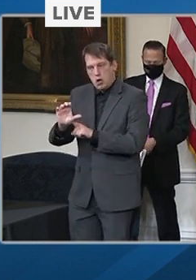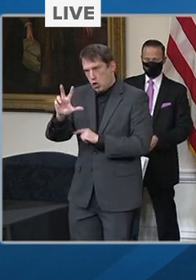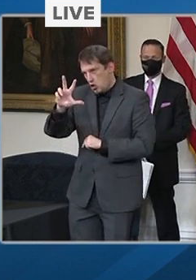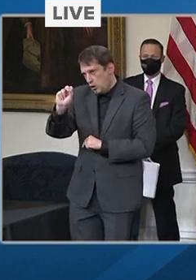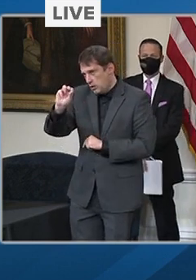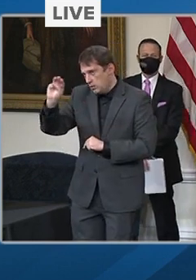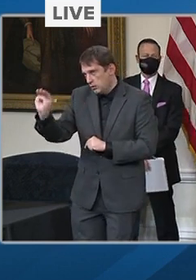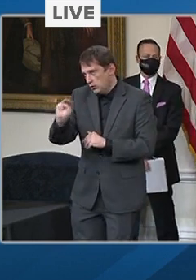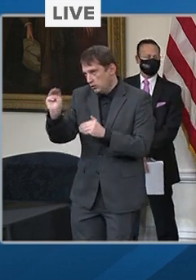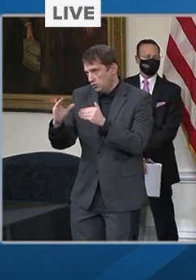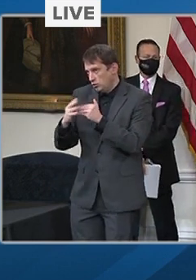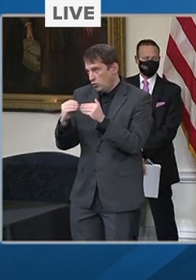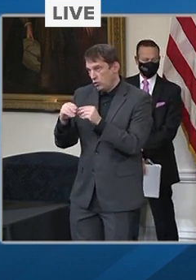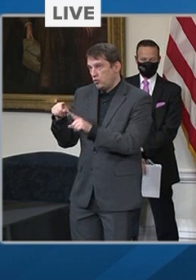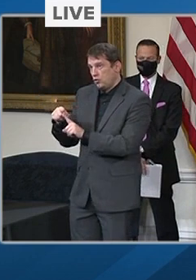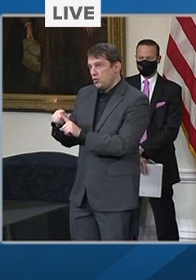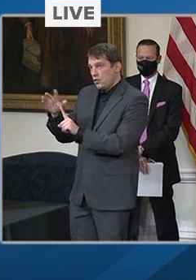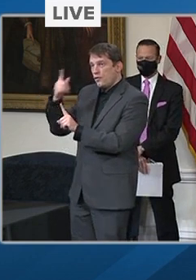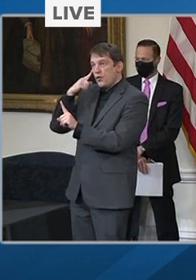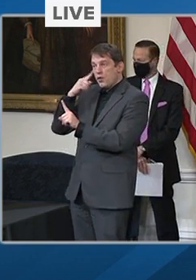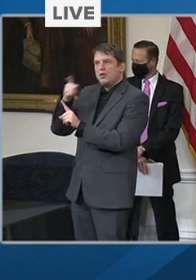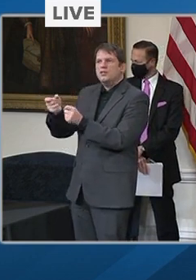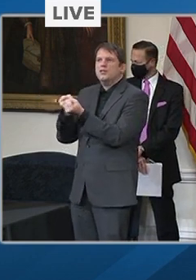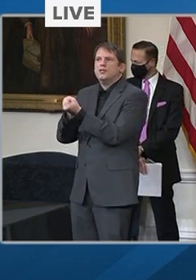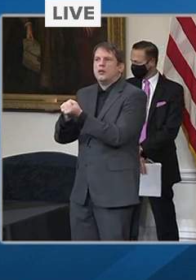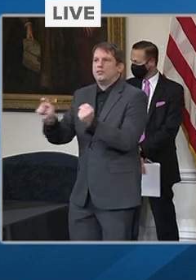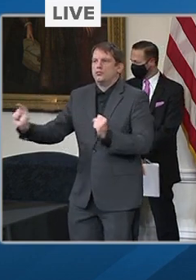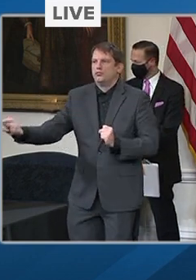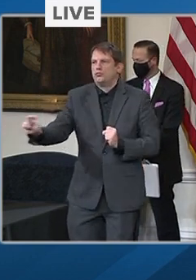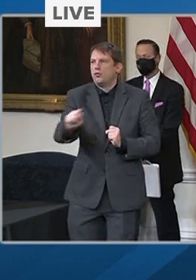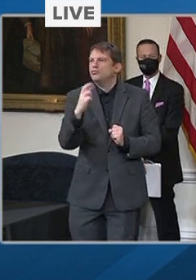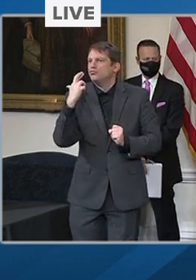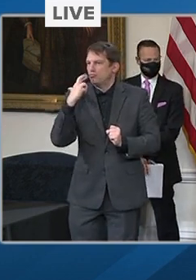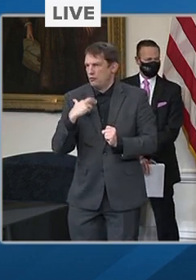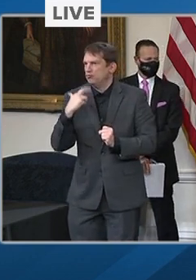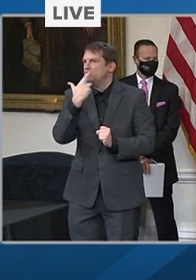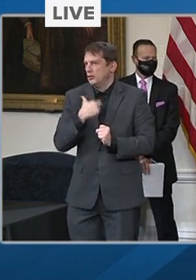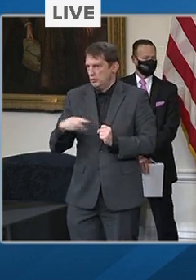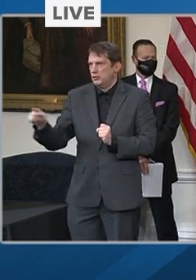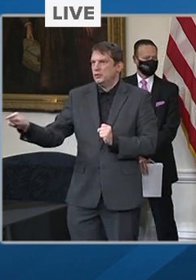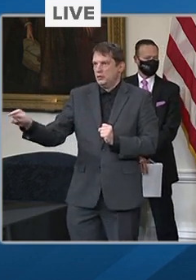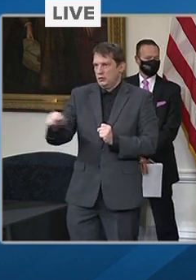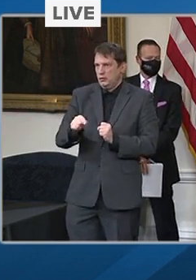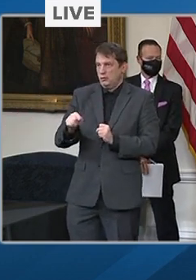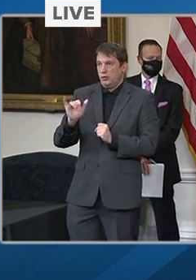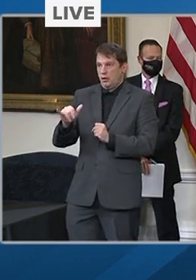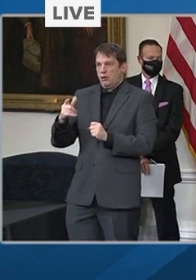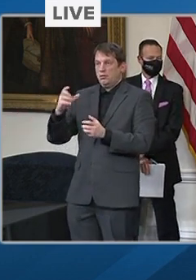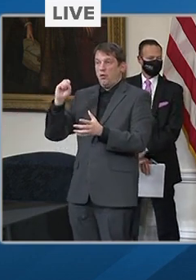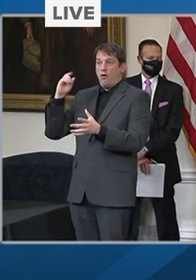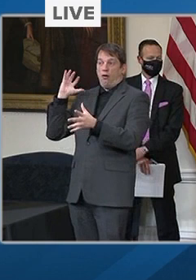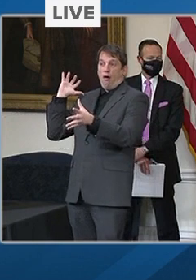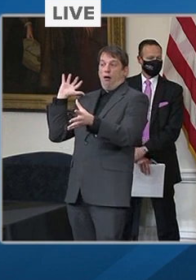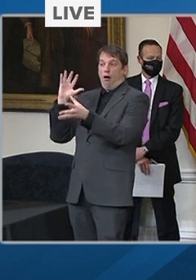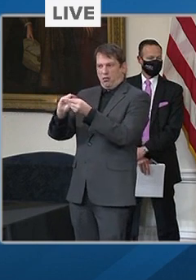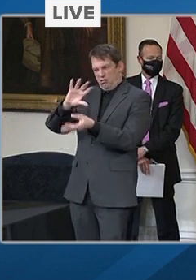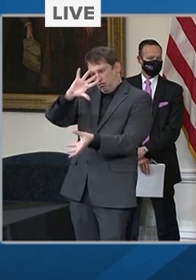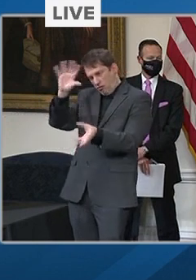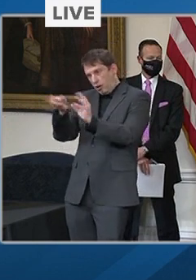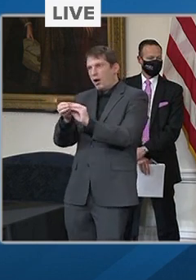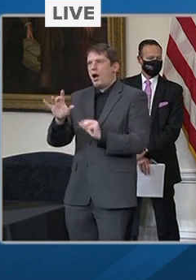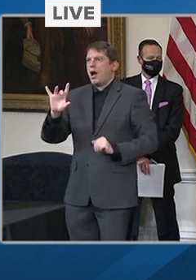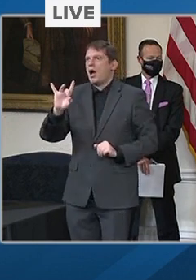successful relief program for restaurants, bringing that fund to $80 million. We will be pressing the